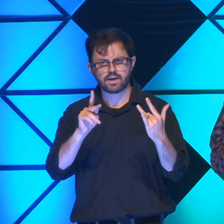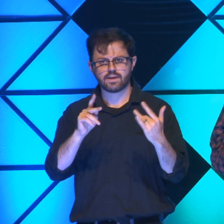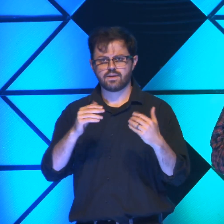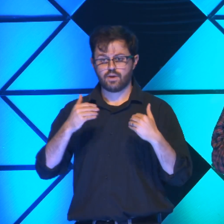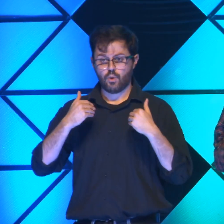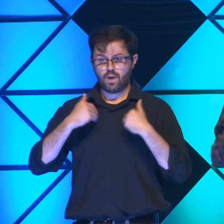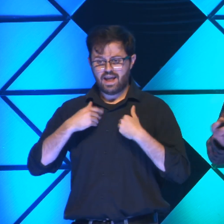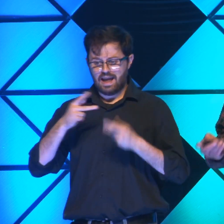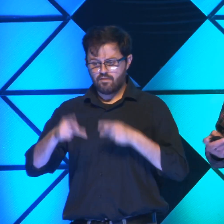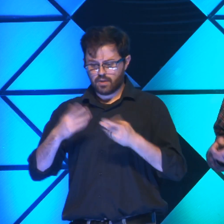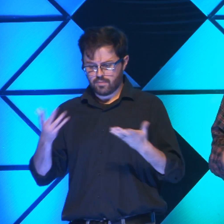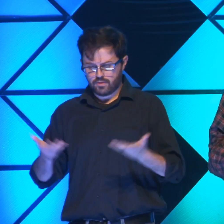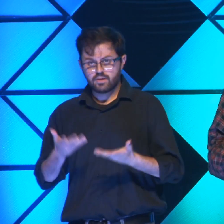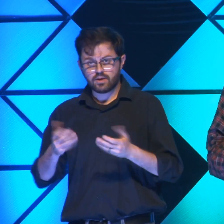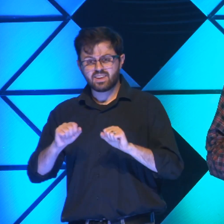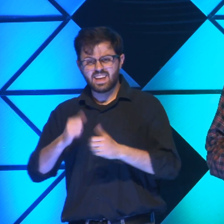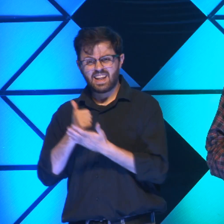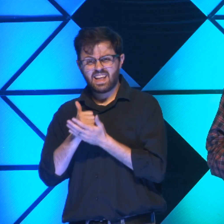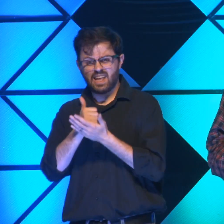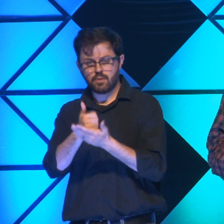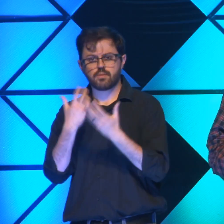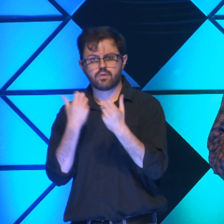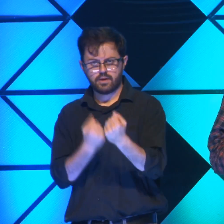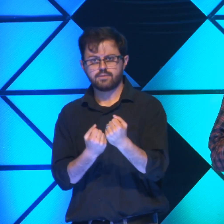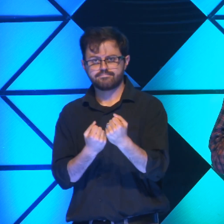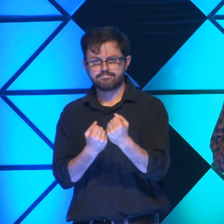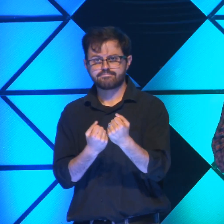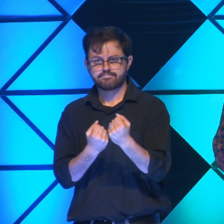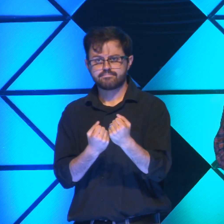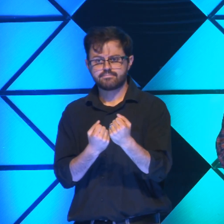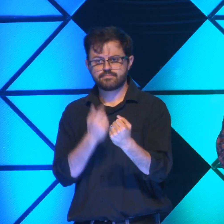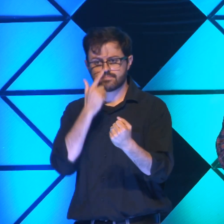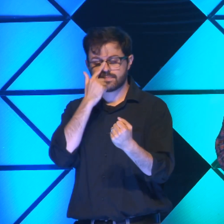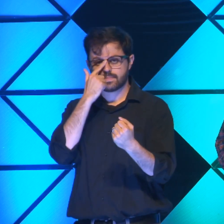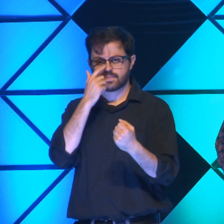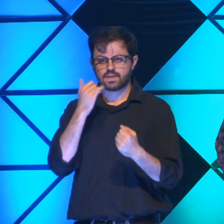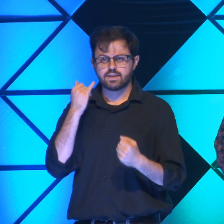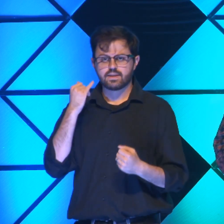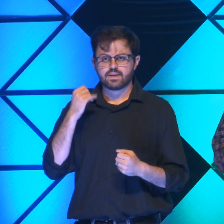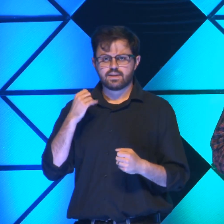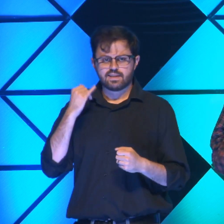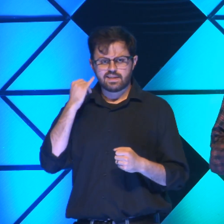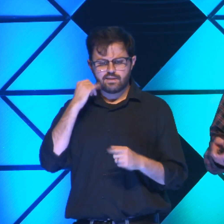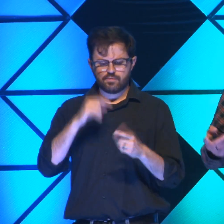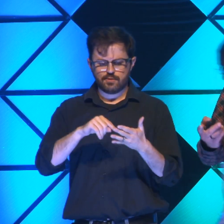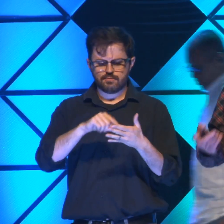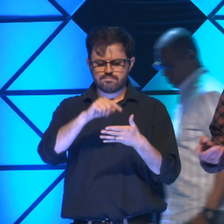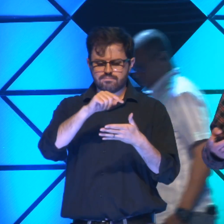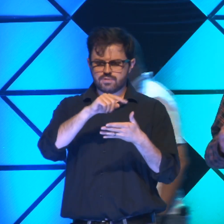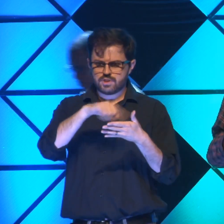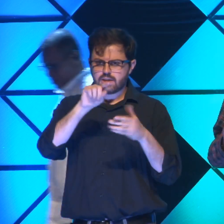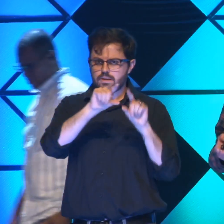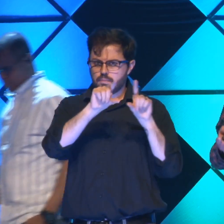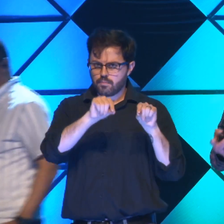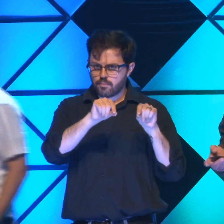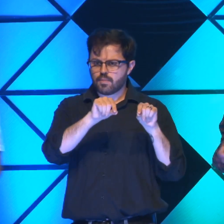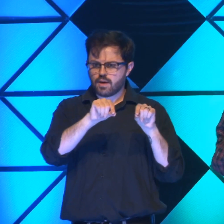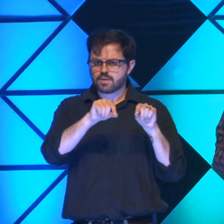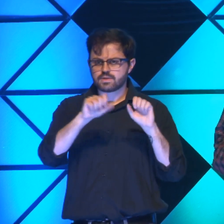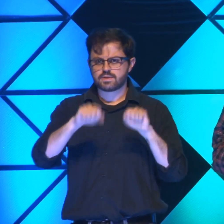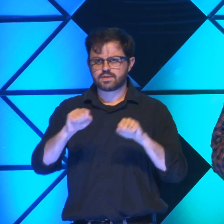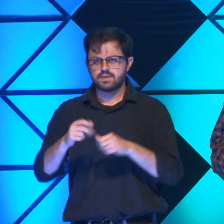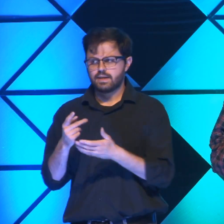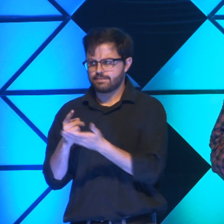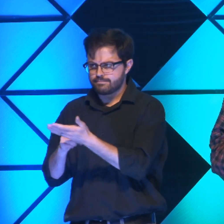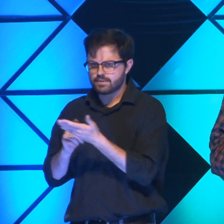healing, that can be present for you. Check the box in the Connect card to speak with a care minister to find a way to start